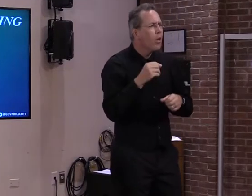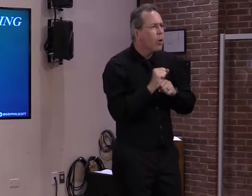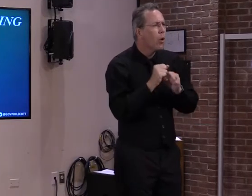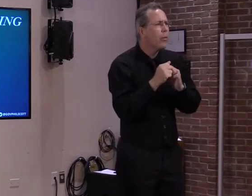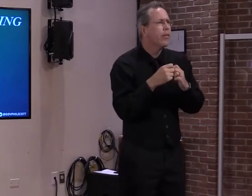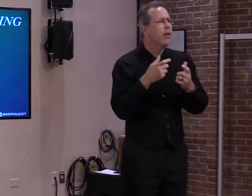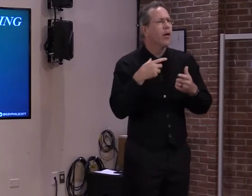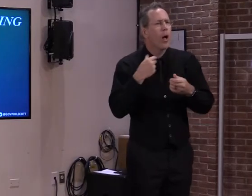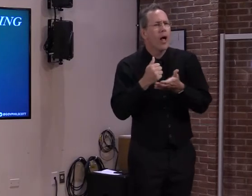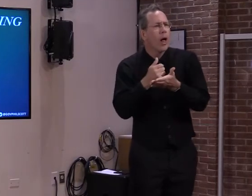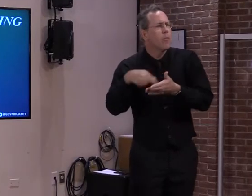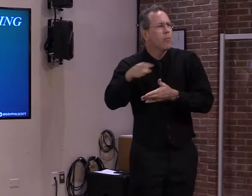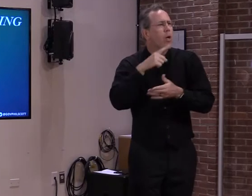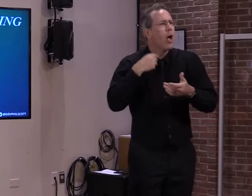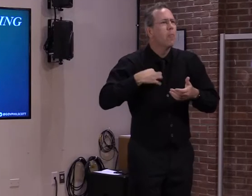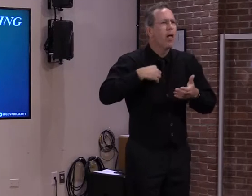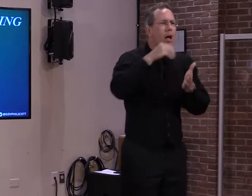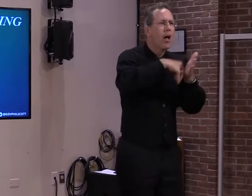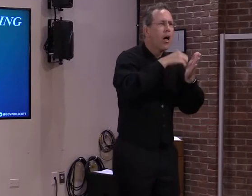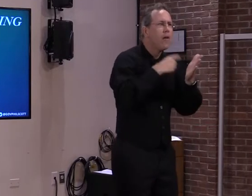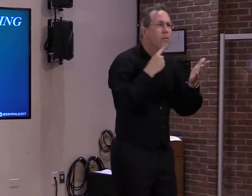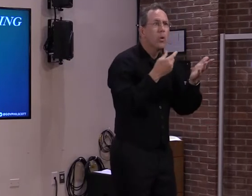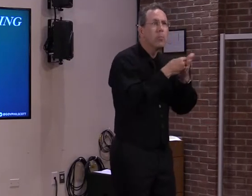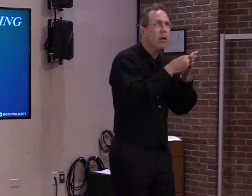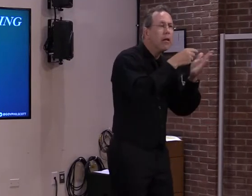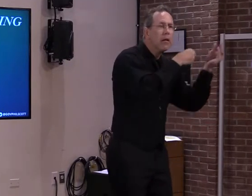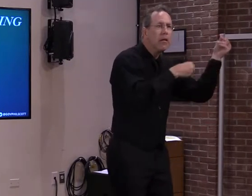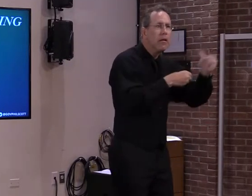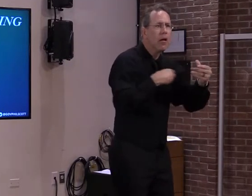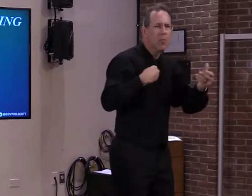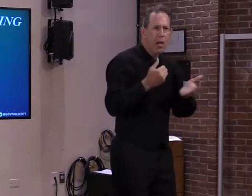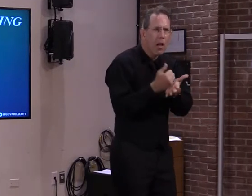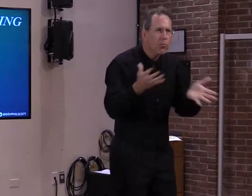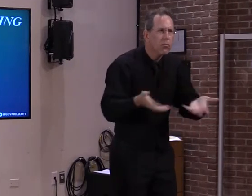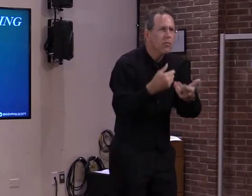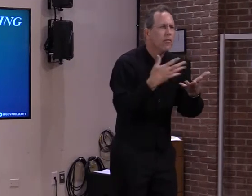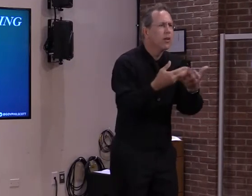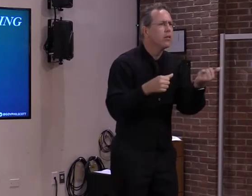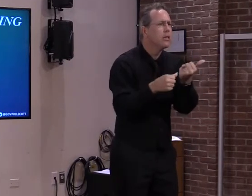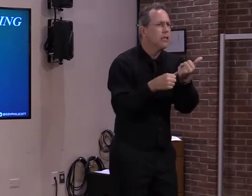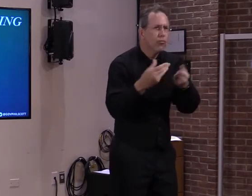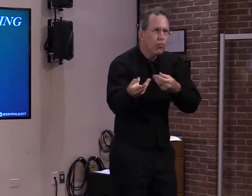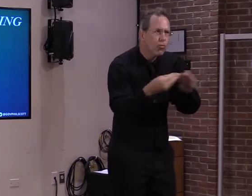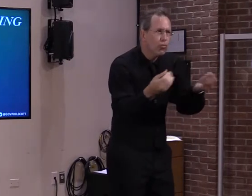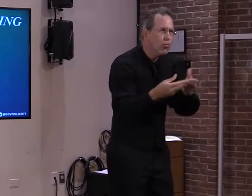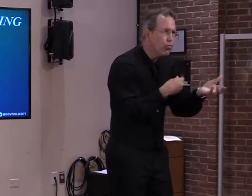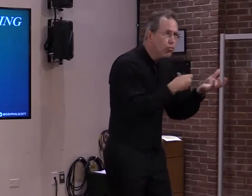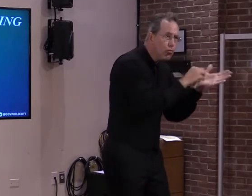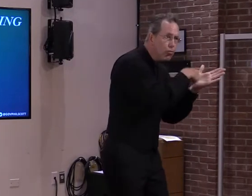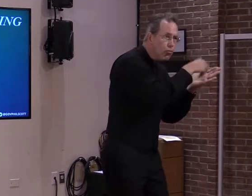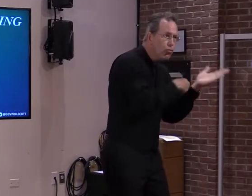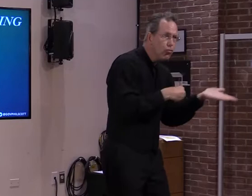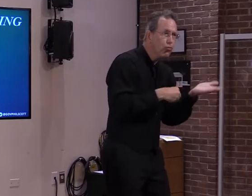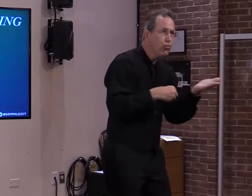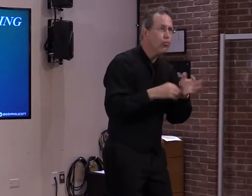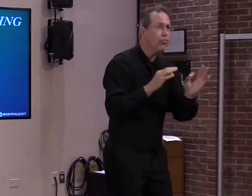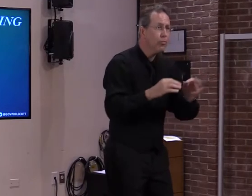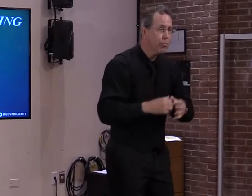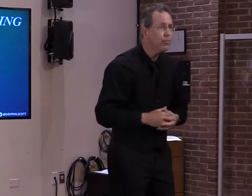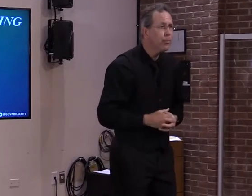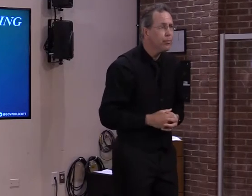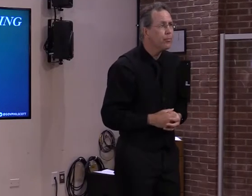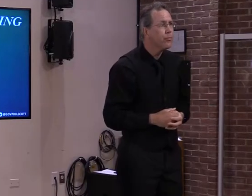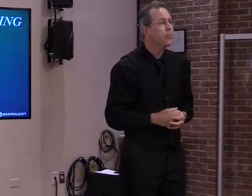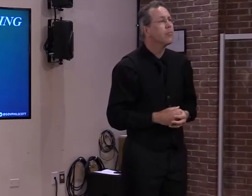be experiencing homelessness. And post-pandemic, even with the changes that we've made, Vermont